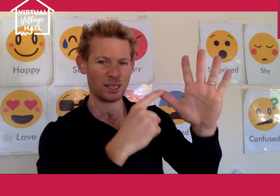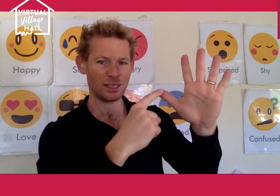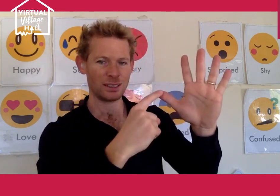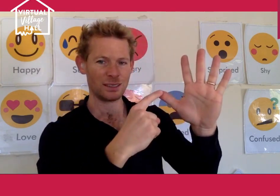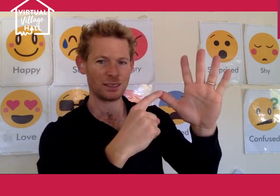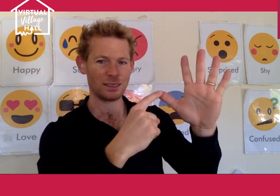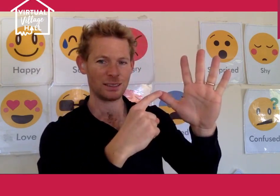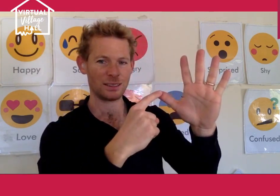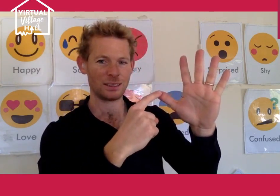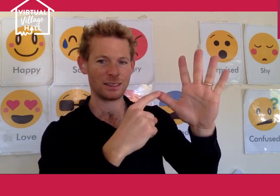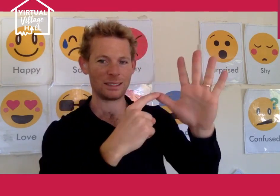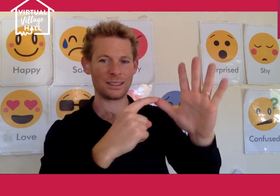J,